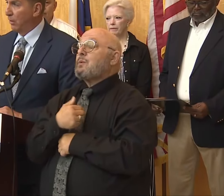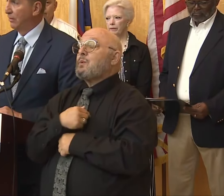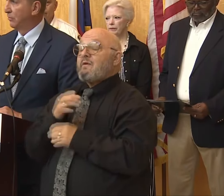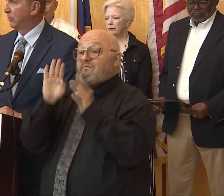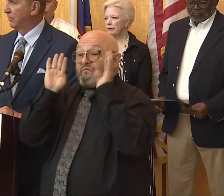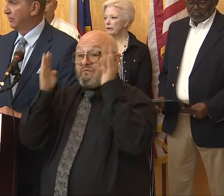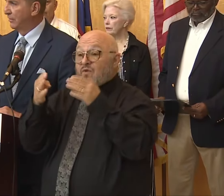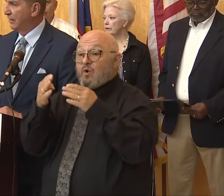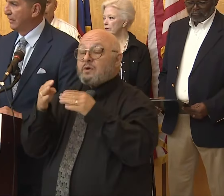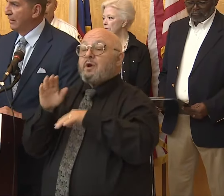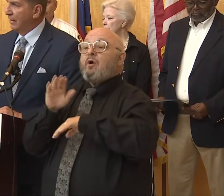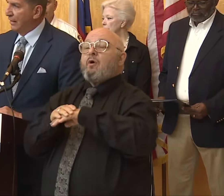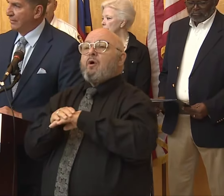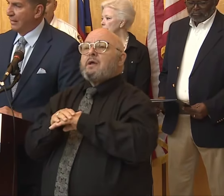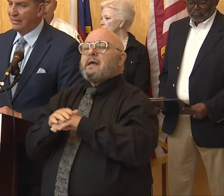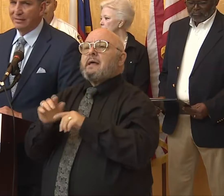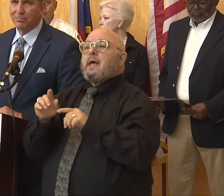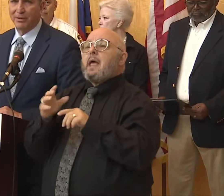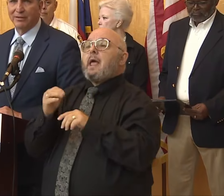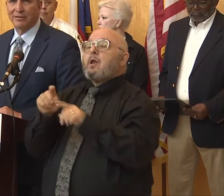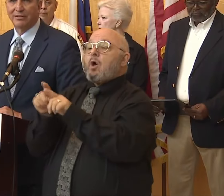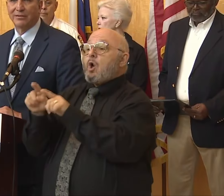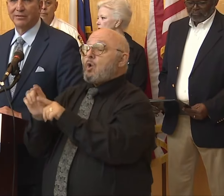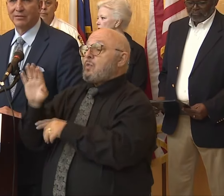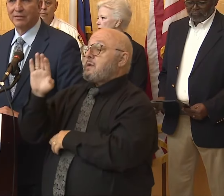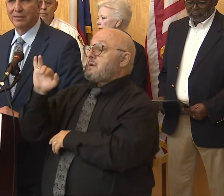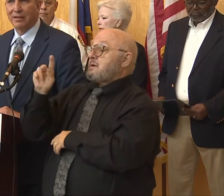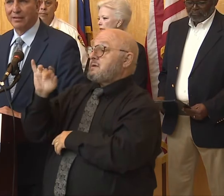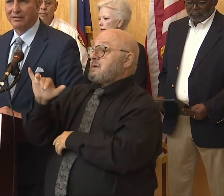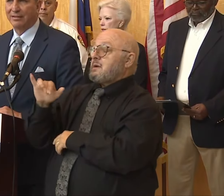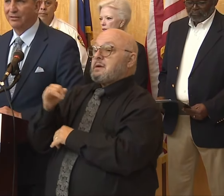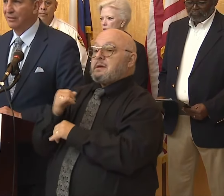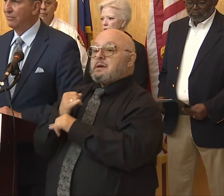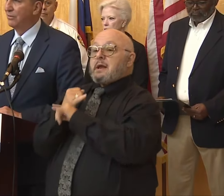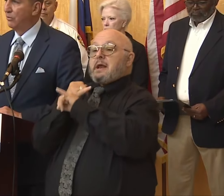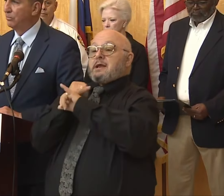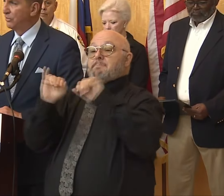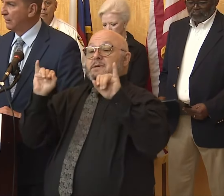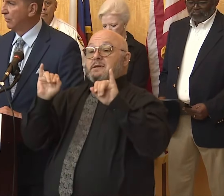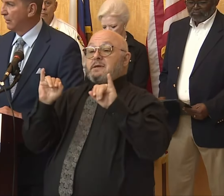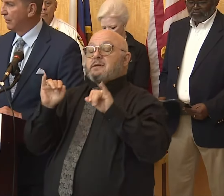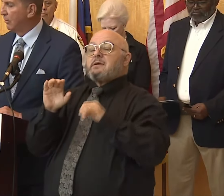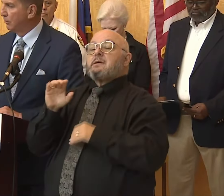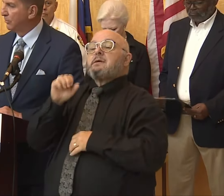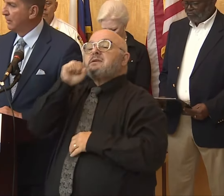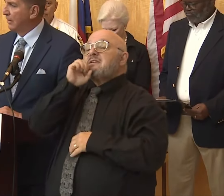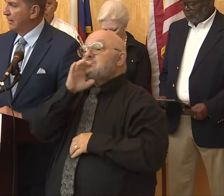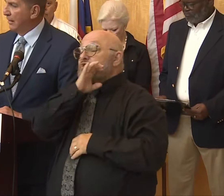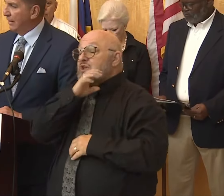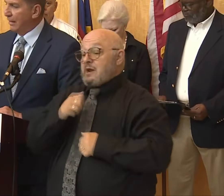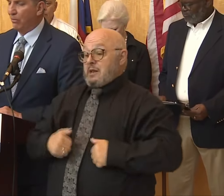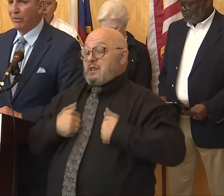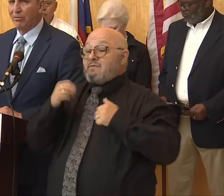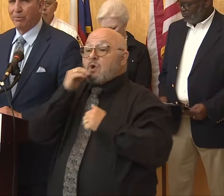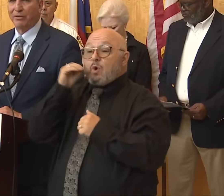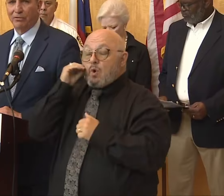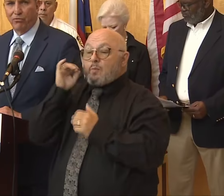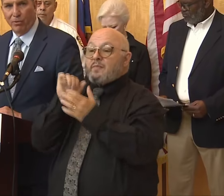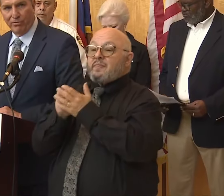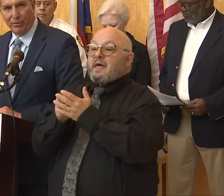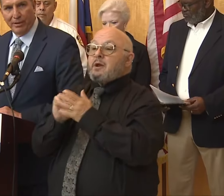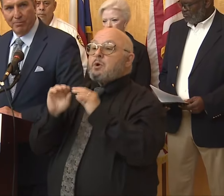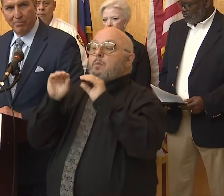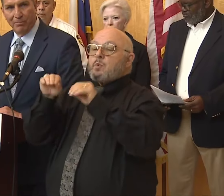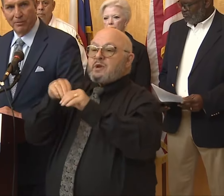on as well as the rest of the city is that Independence assistant living homes, senior living homes, that we are put at